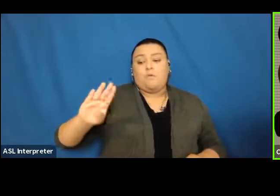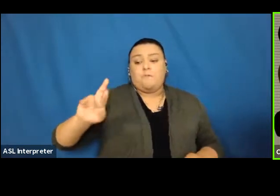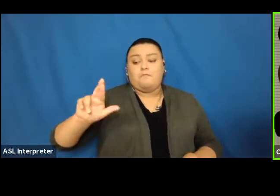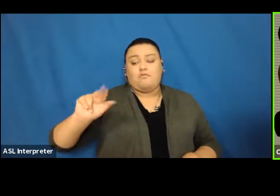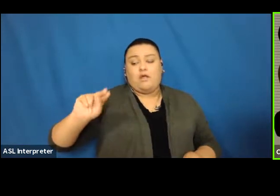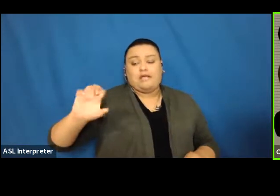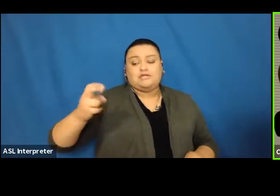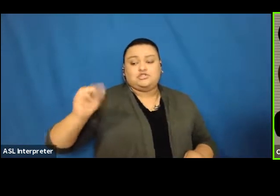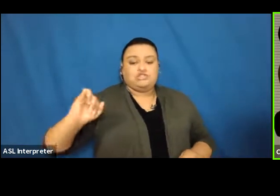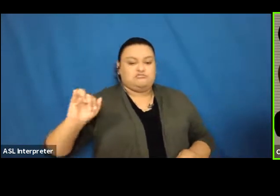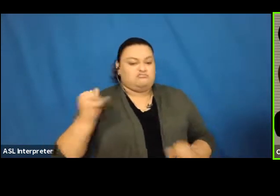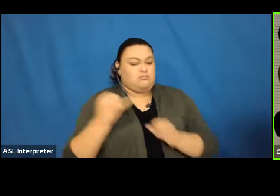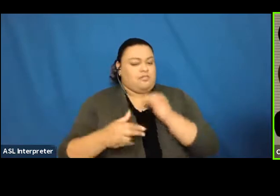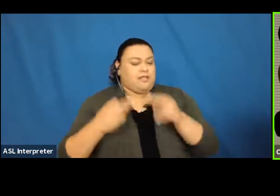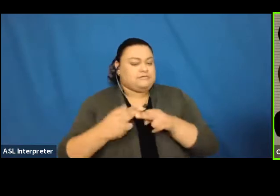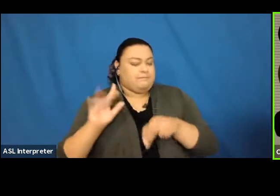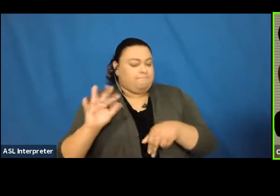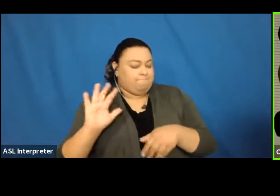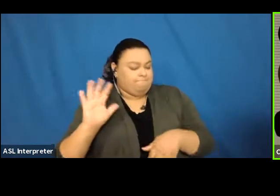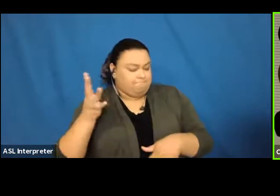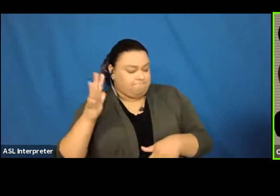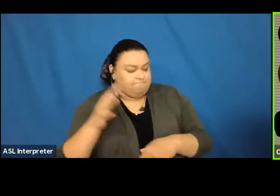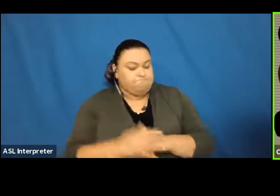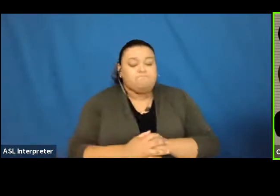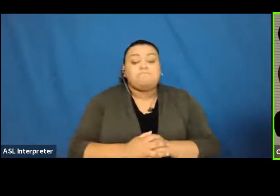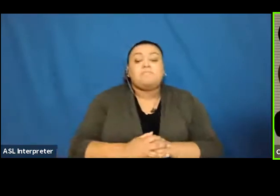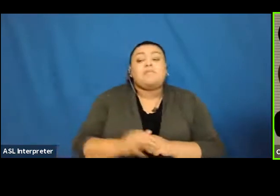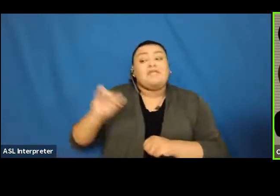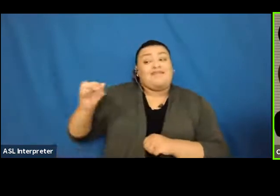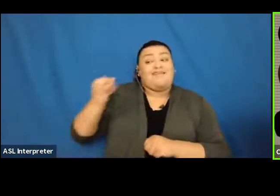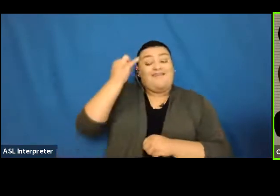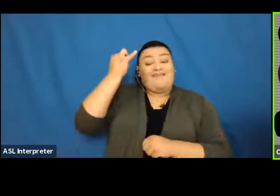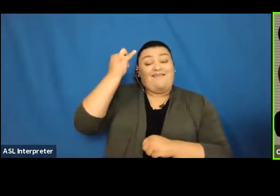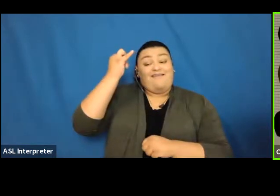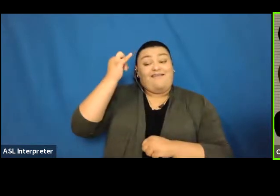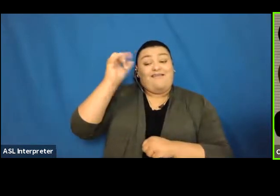And he preached the fact that, it's